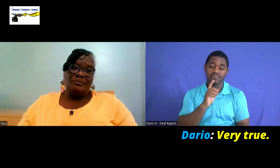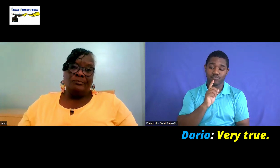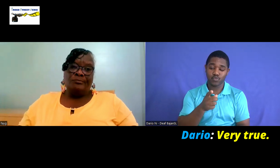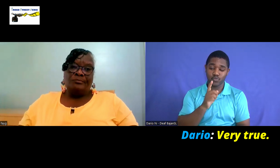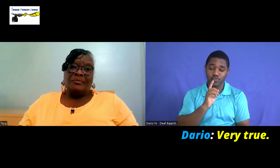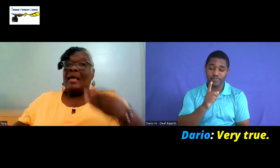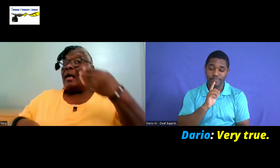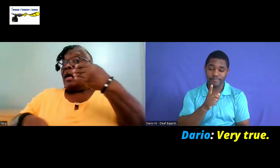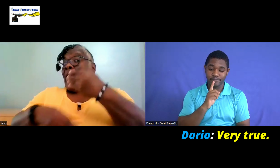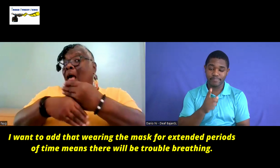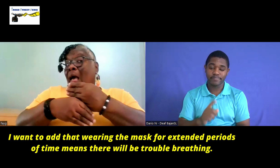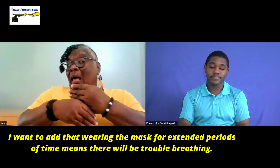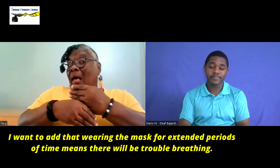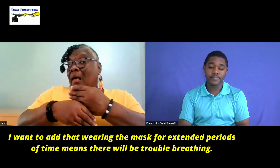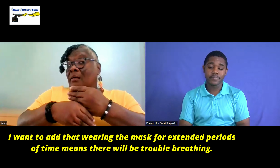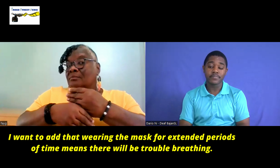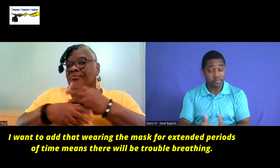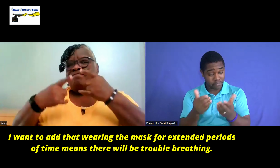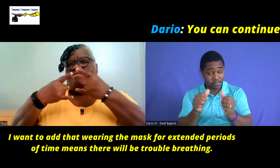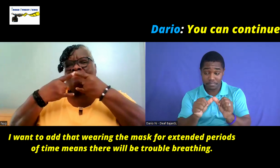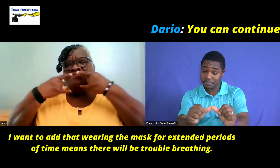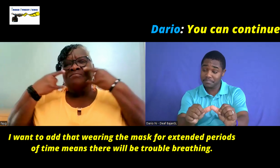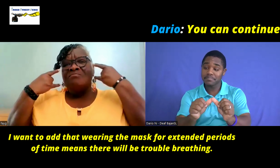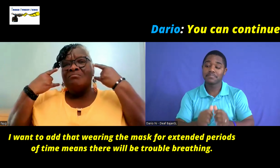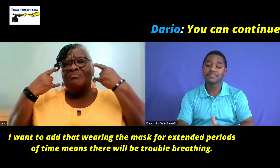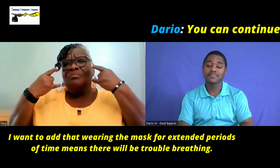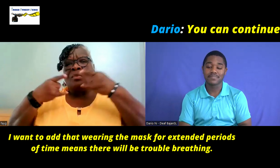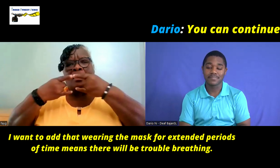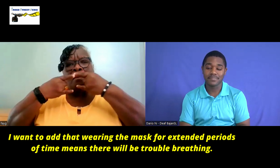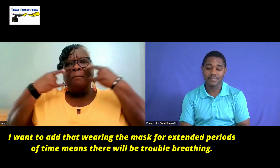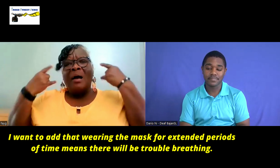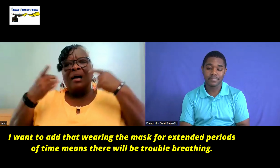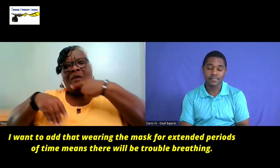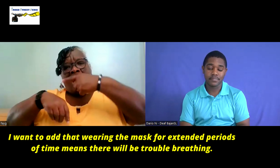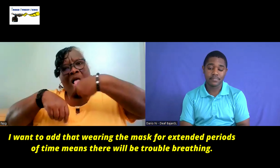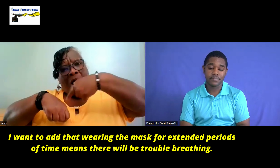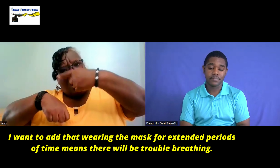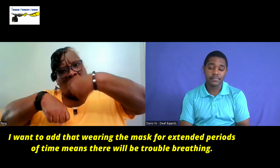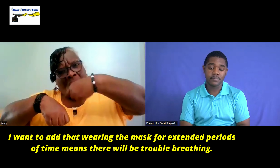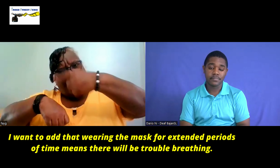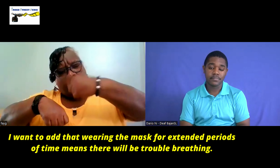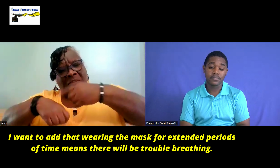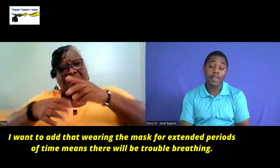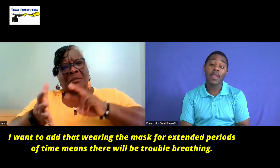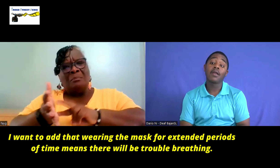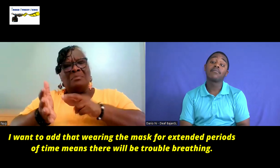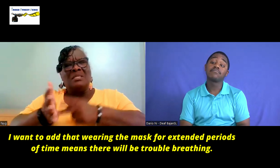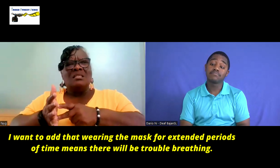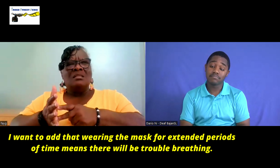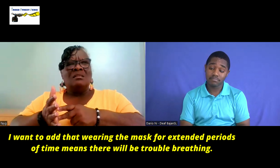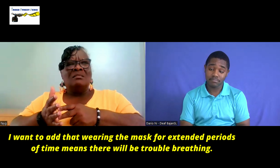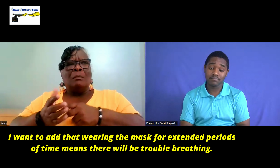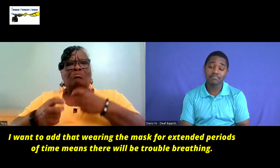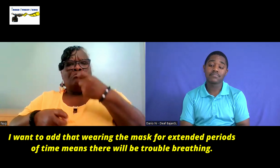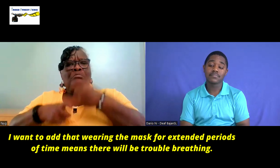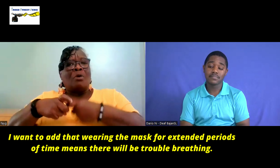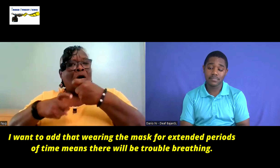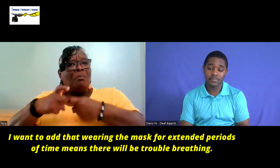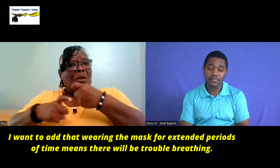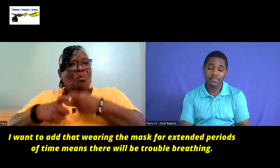Very true. I want to add that wearing the mask for extended periods of time means there will be